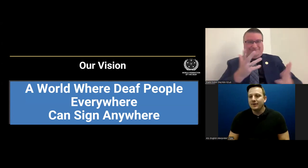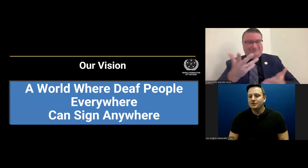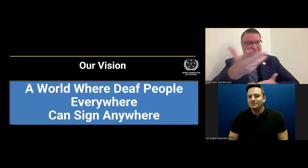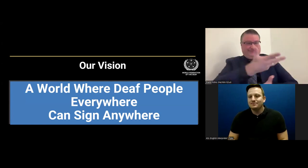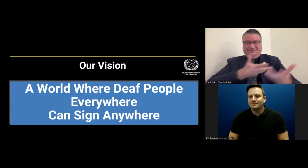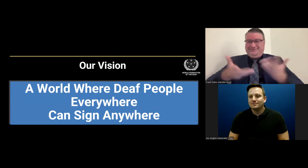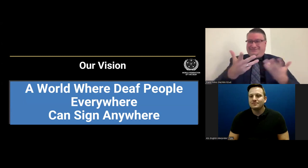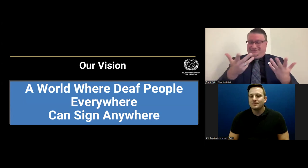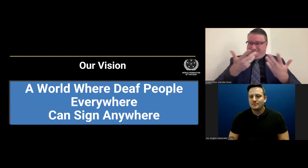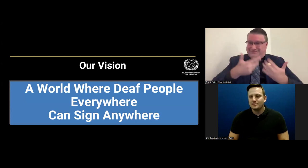language.